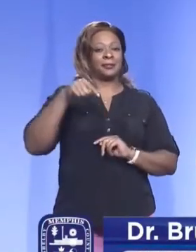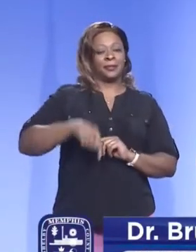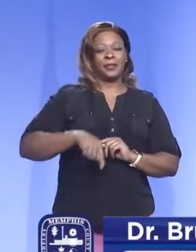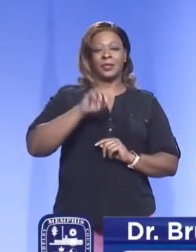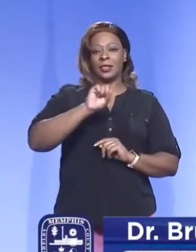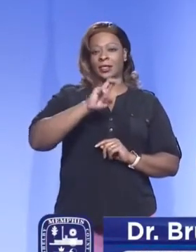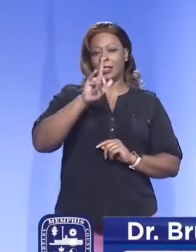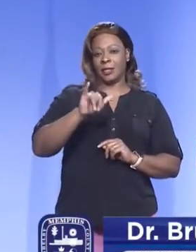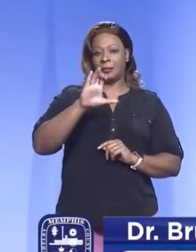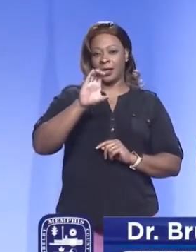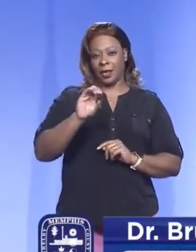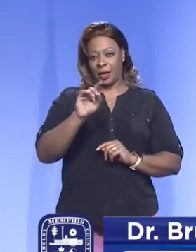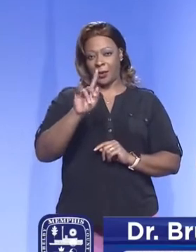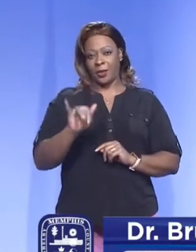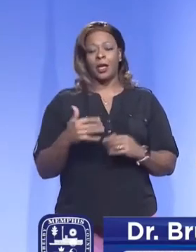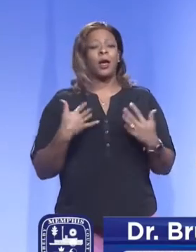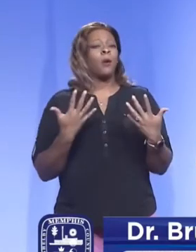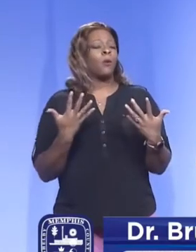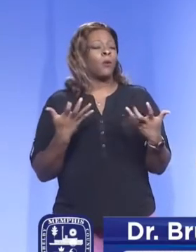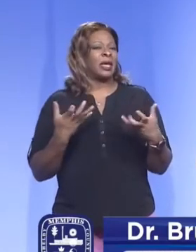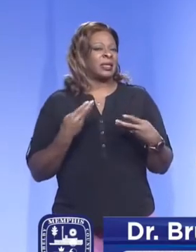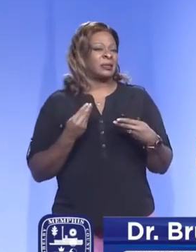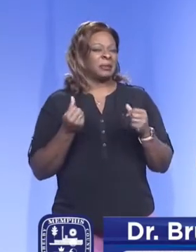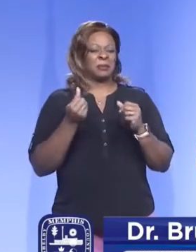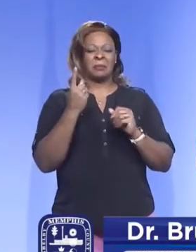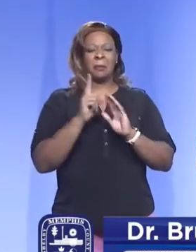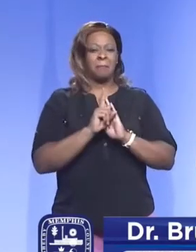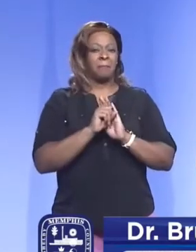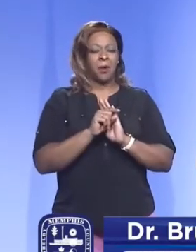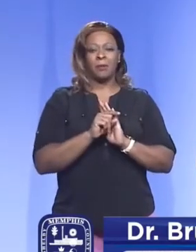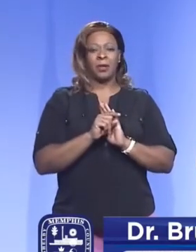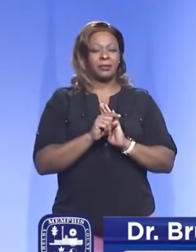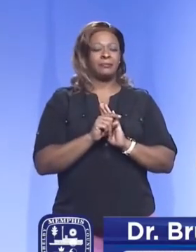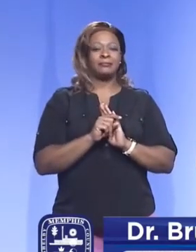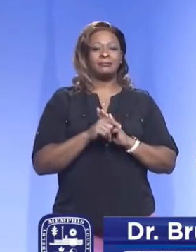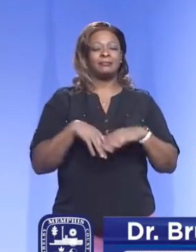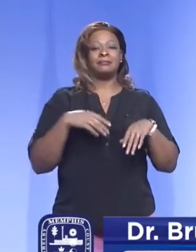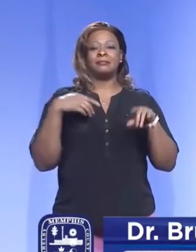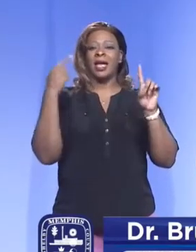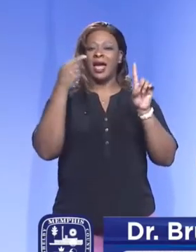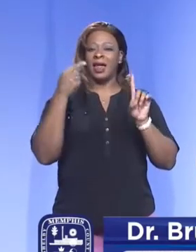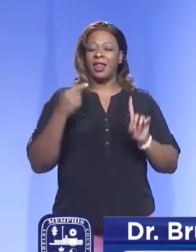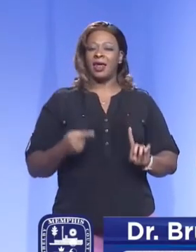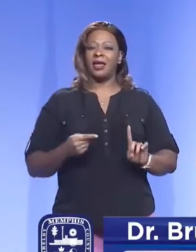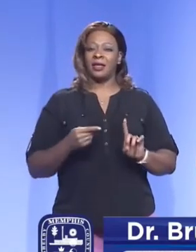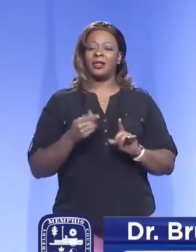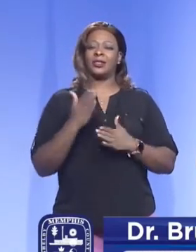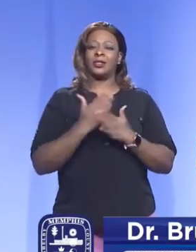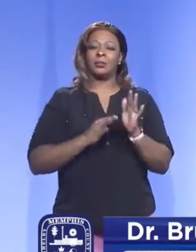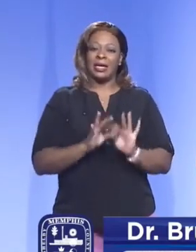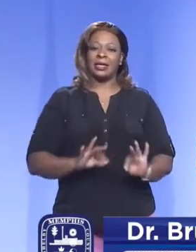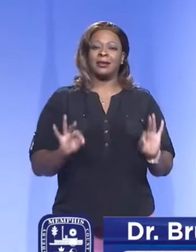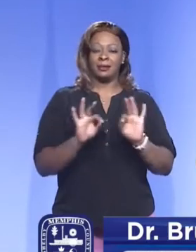County. I want to just spend a moment just sort of highlighting some of the key